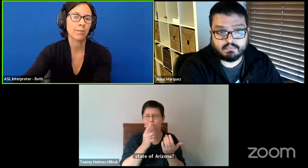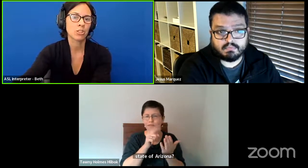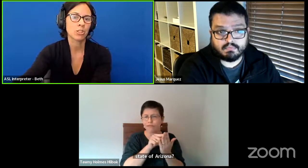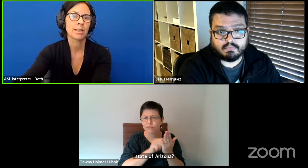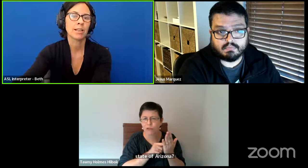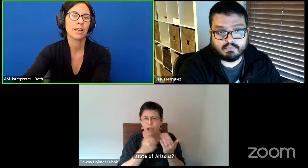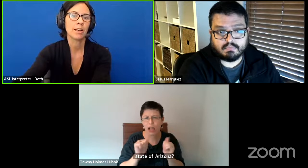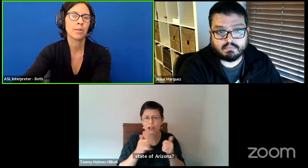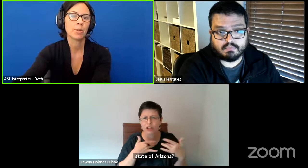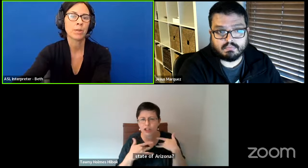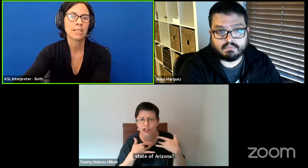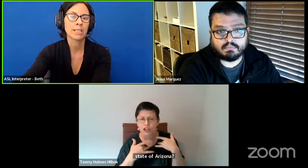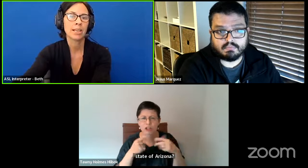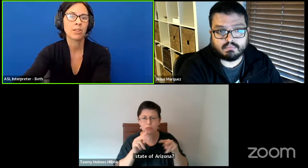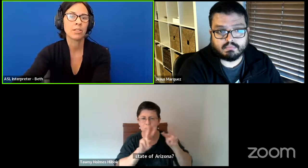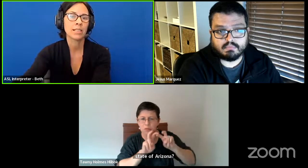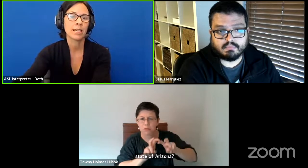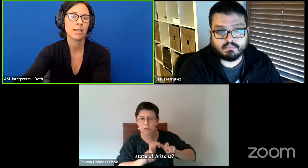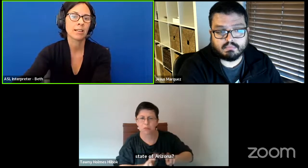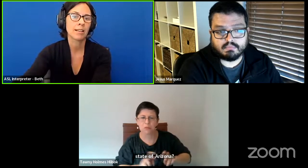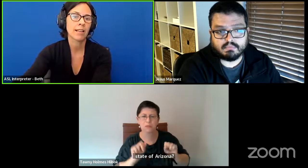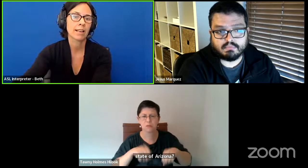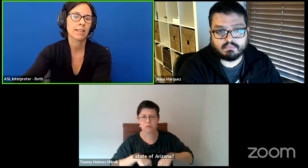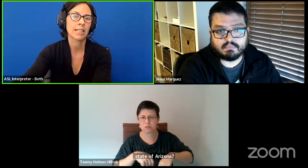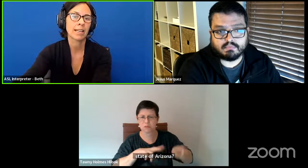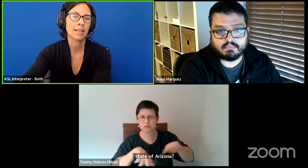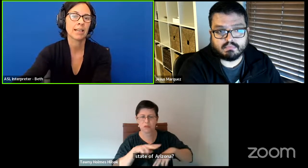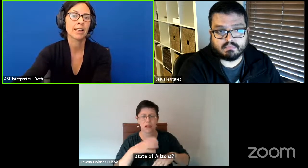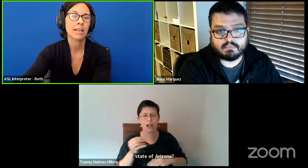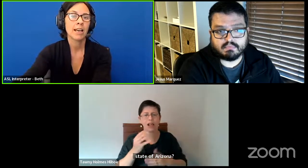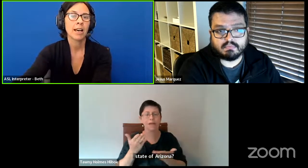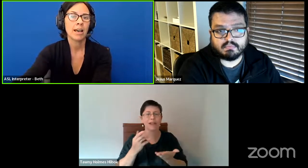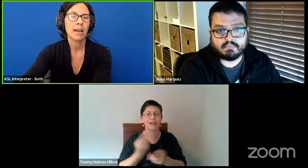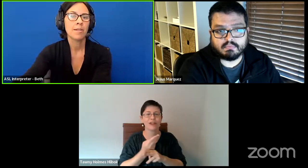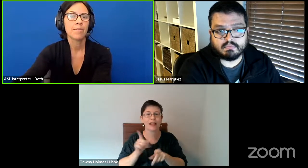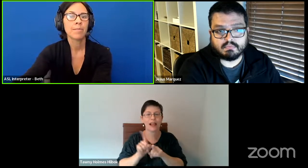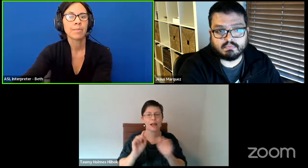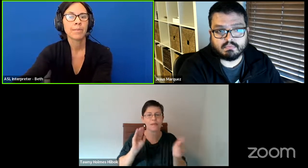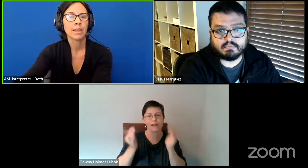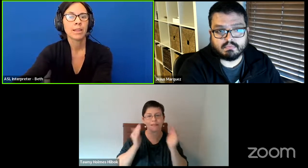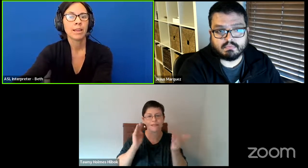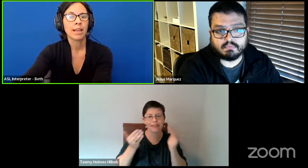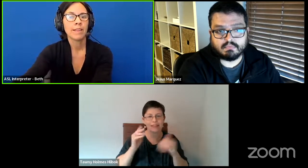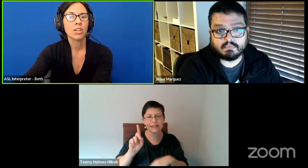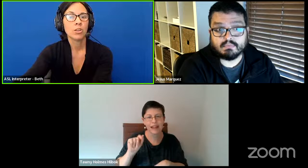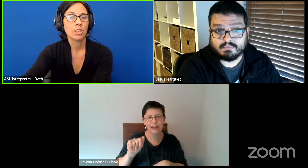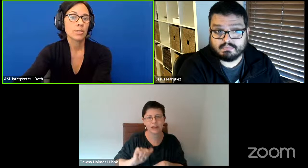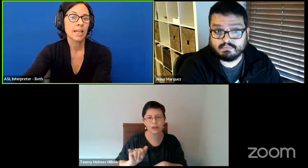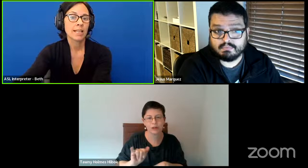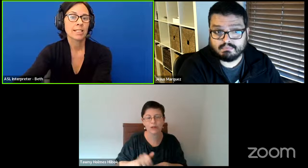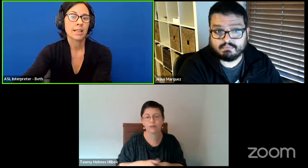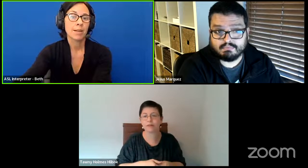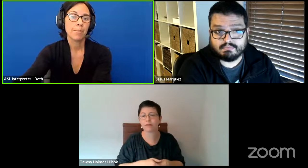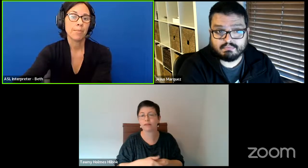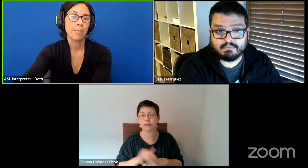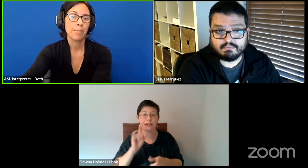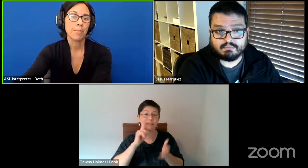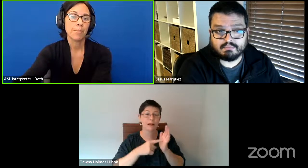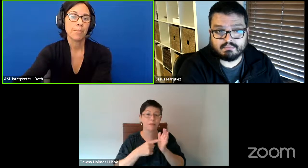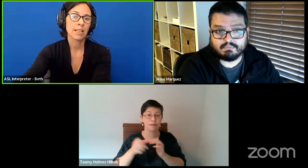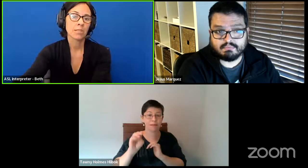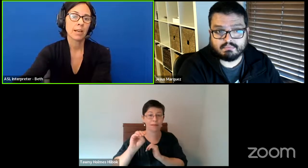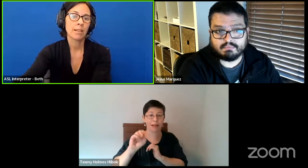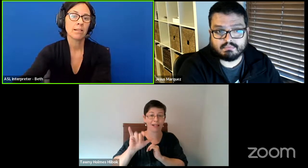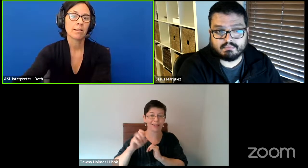their information, the reason that you decided to collect the data. And then you can use that as a